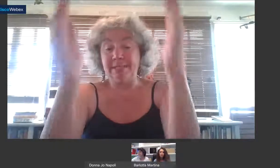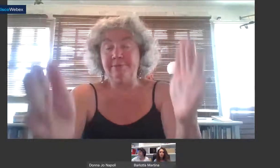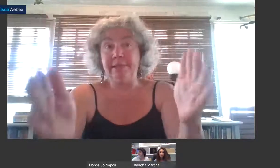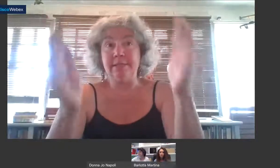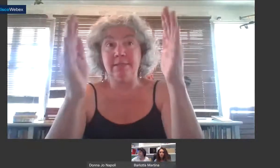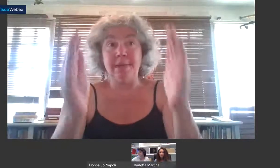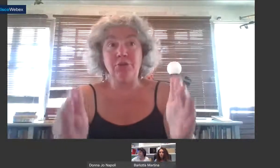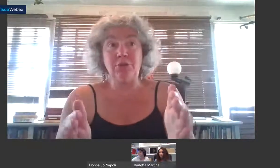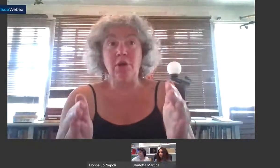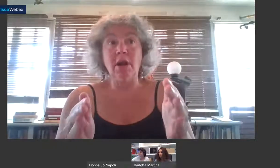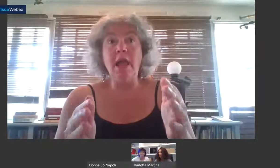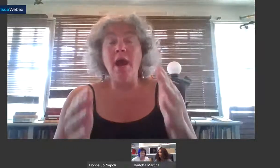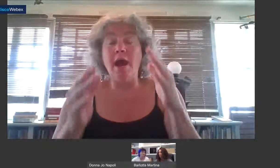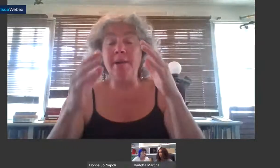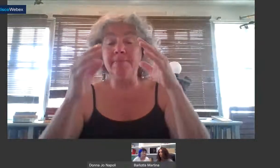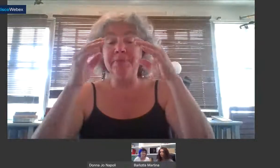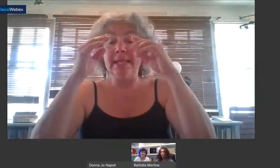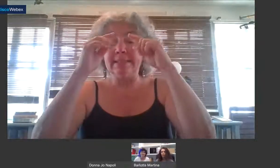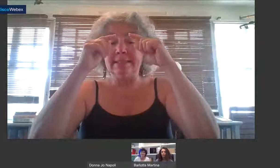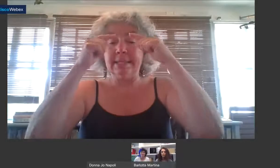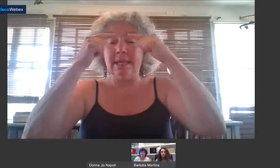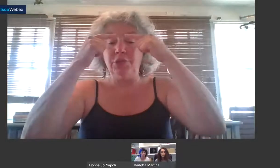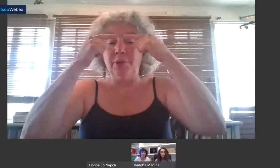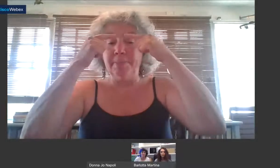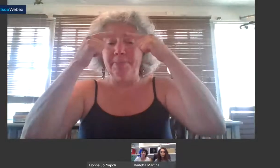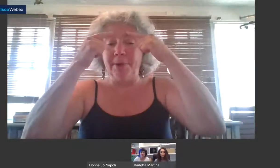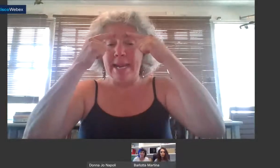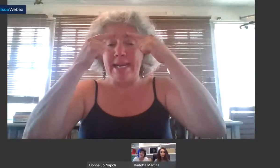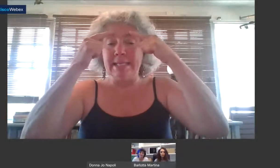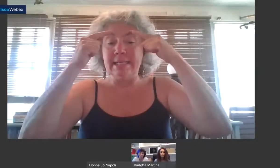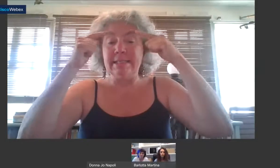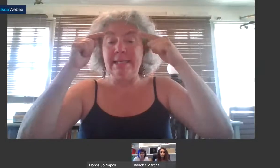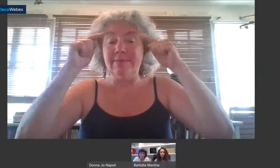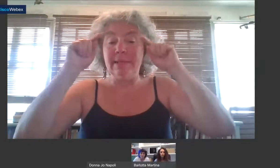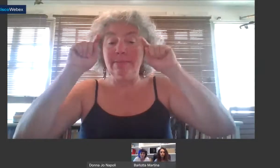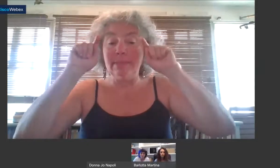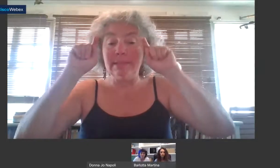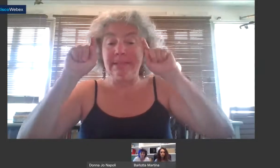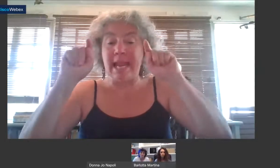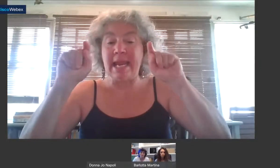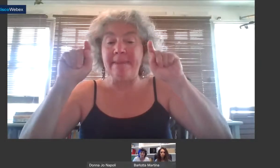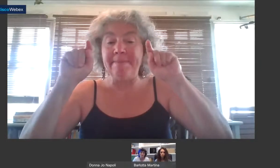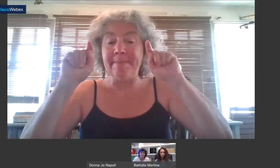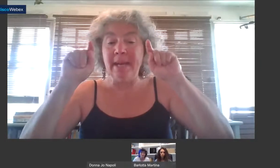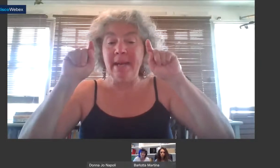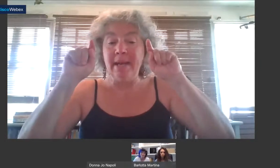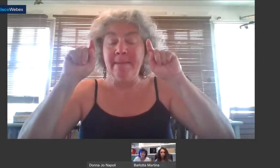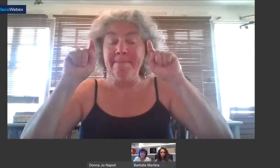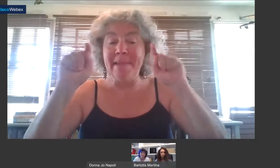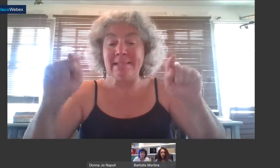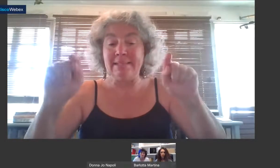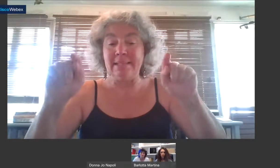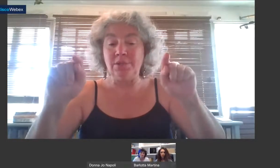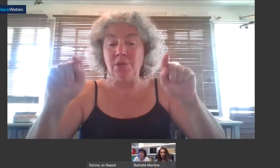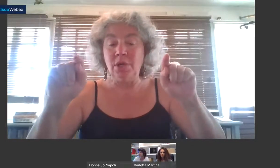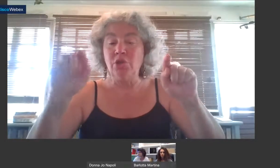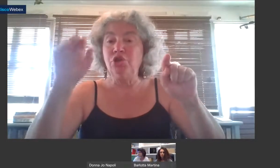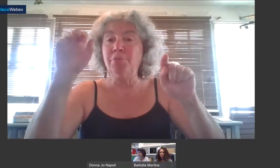reflexively symmetrical. It's your brain is giving the same message to